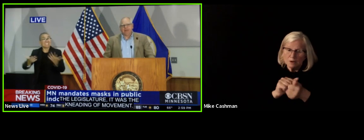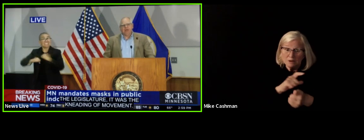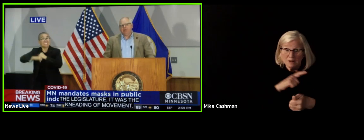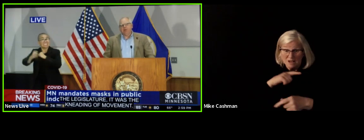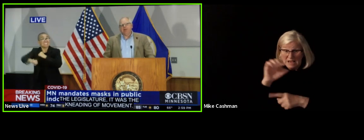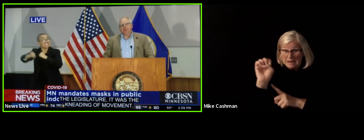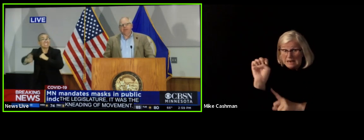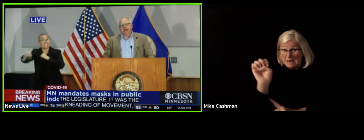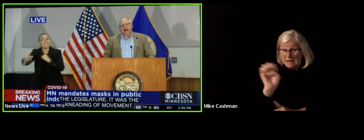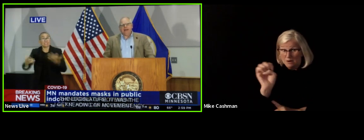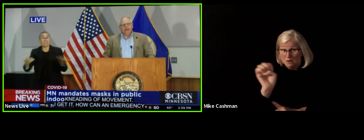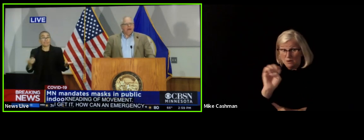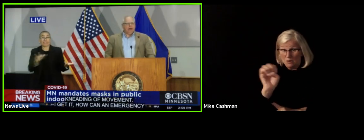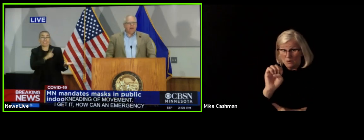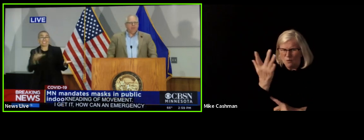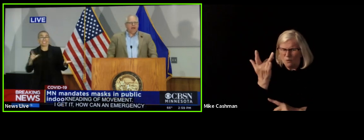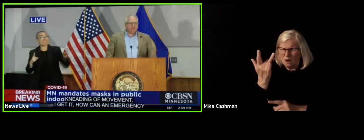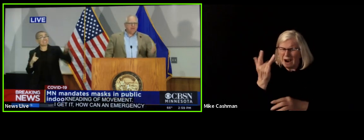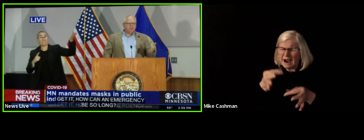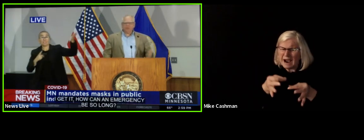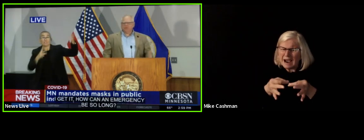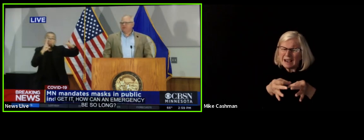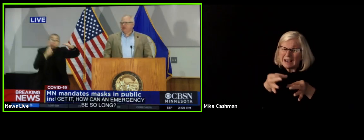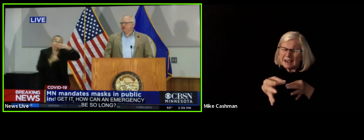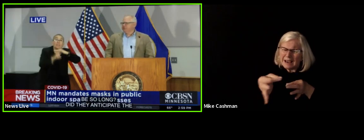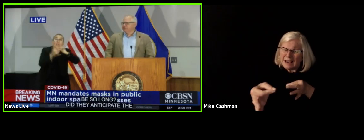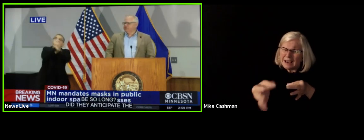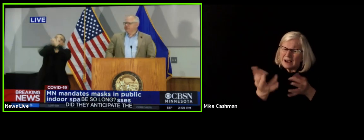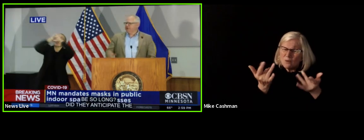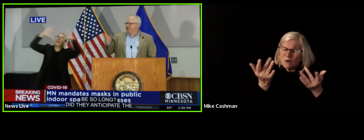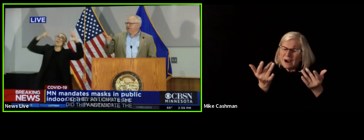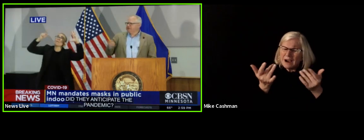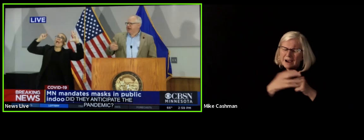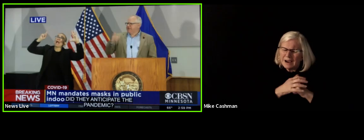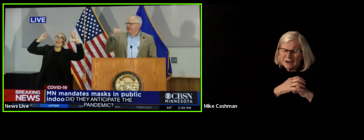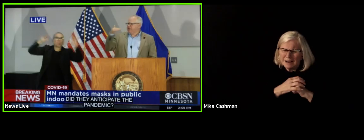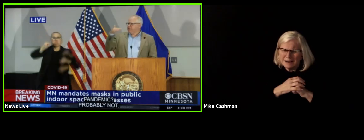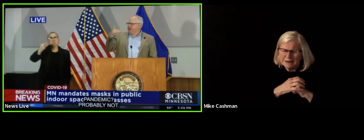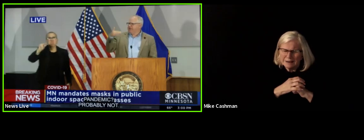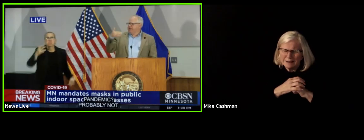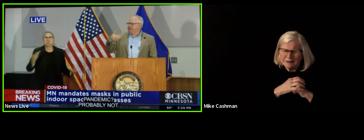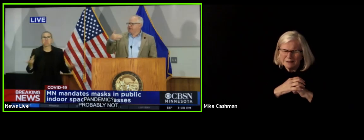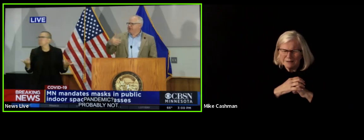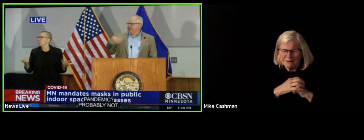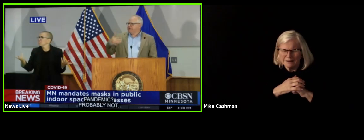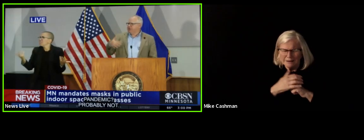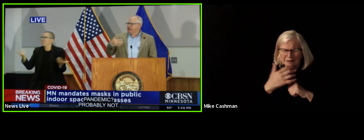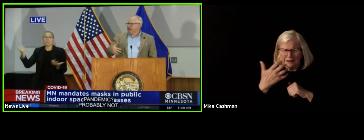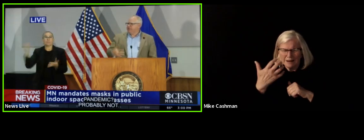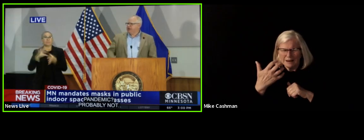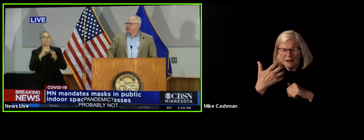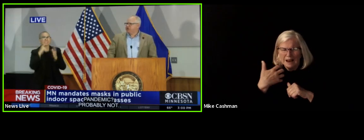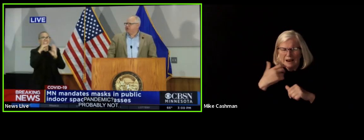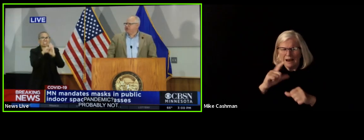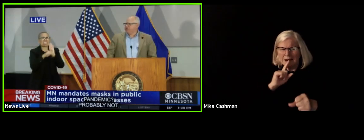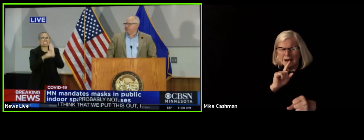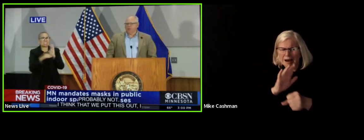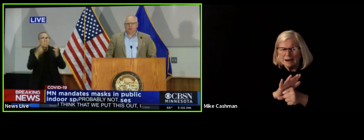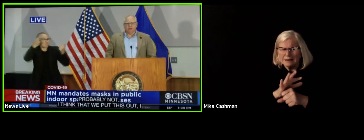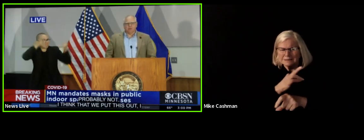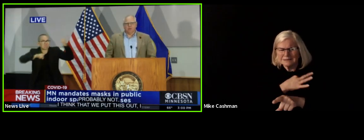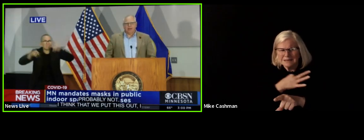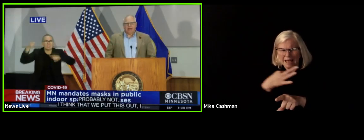pandemic? Probably not. I think we put this out. I should verify with my staff. I think we put out the list of things that we had compromised to and things that